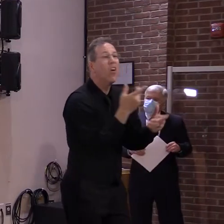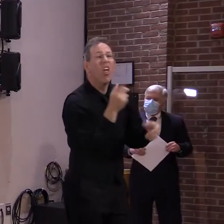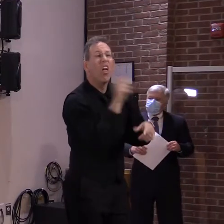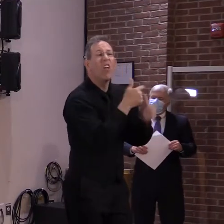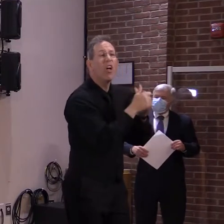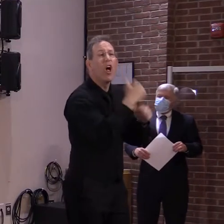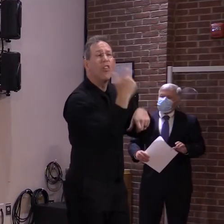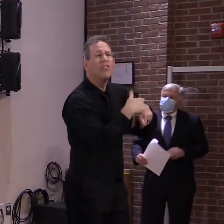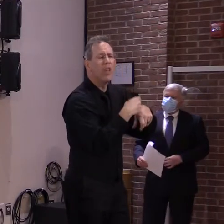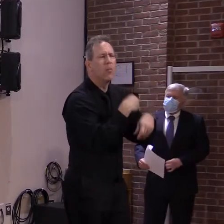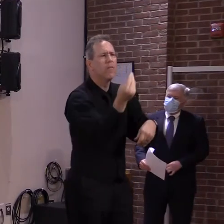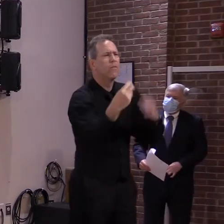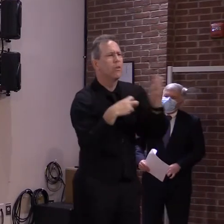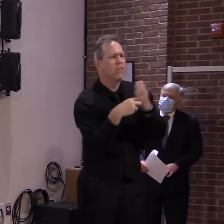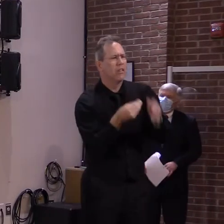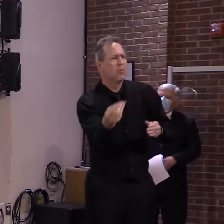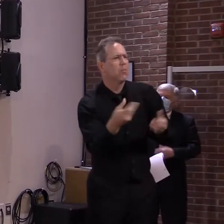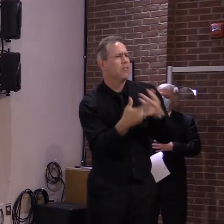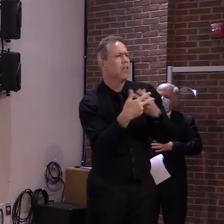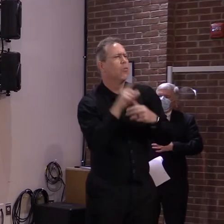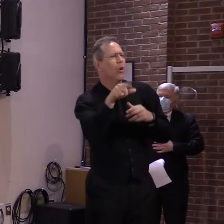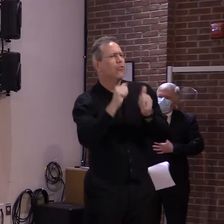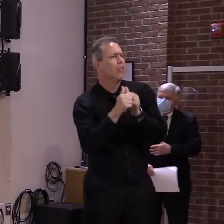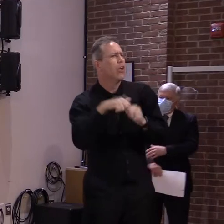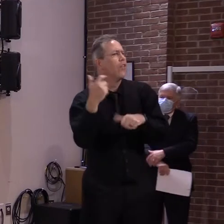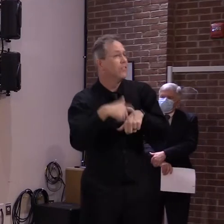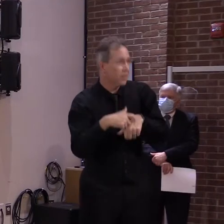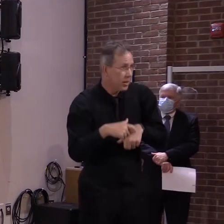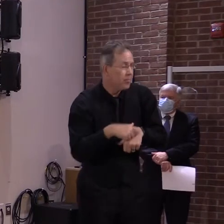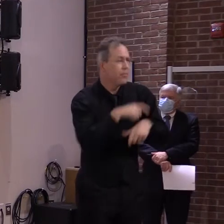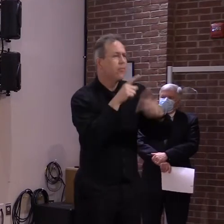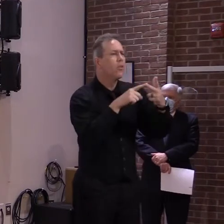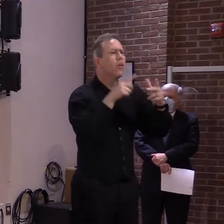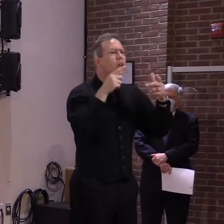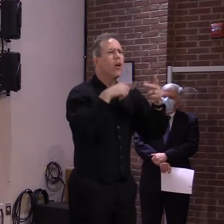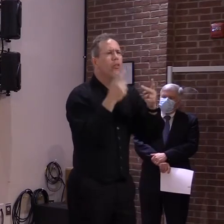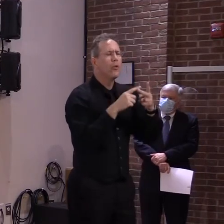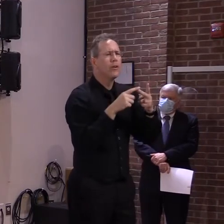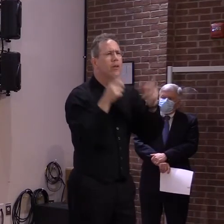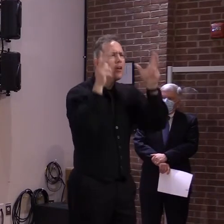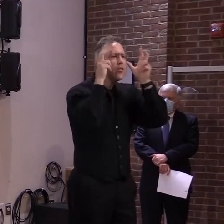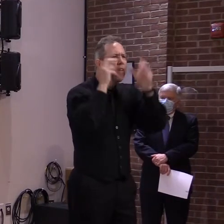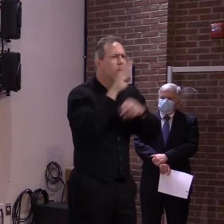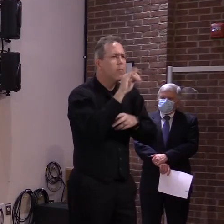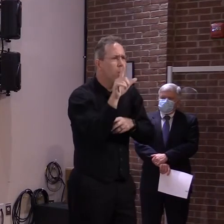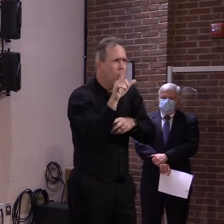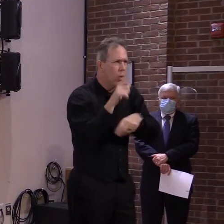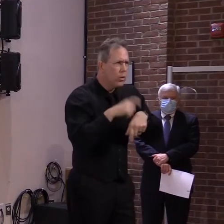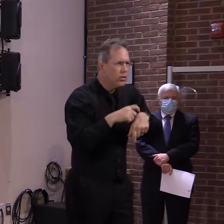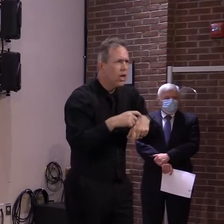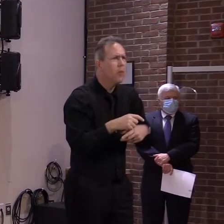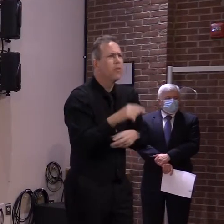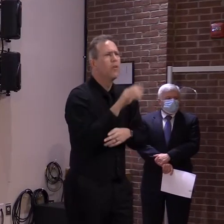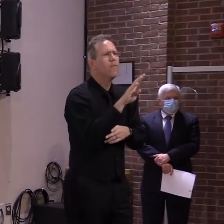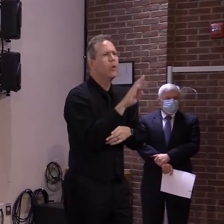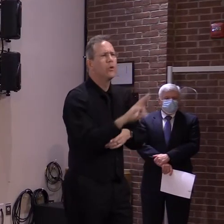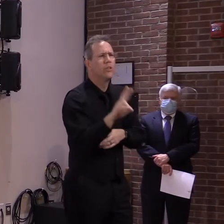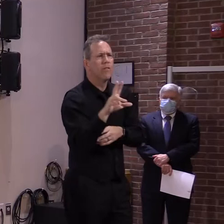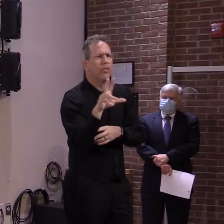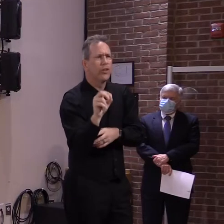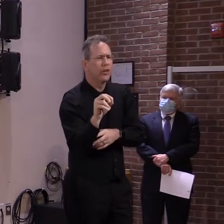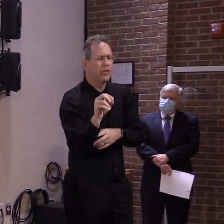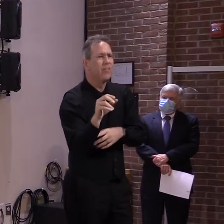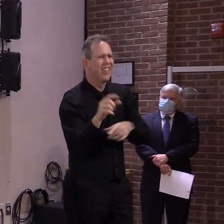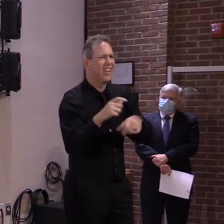180 slots for walk-ins at the race, and it will be run from 4 to 7:30. And I want to thank